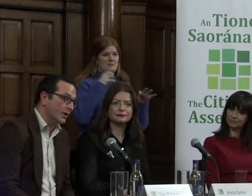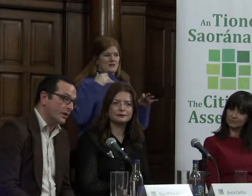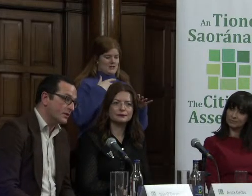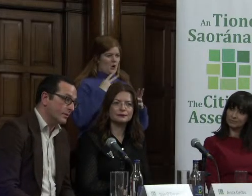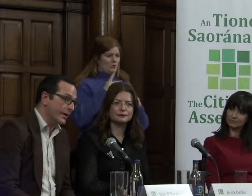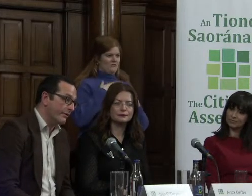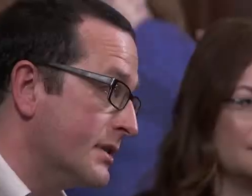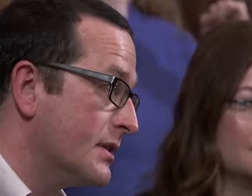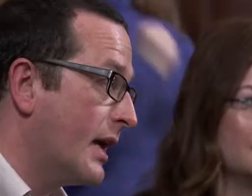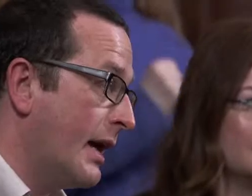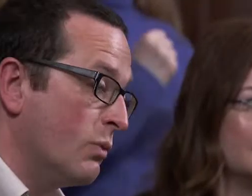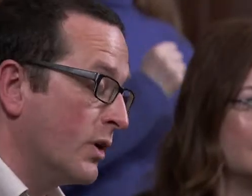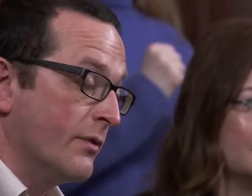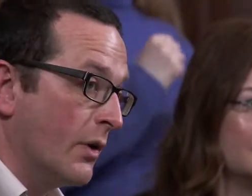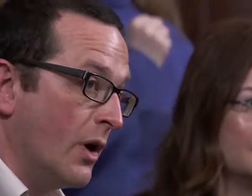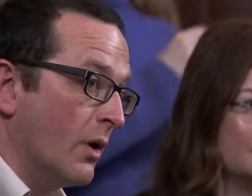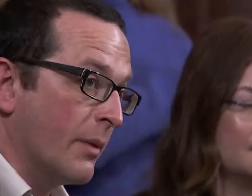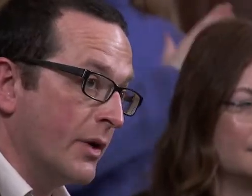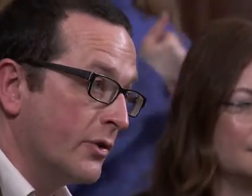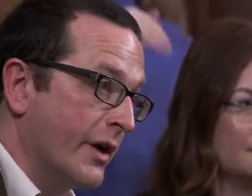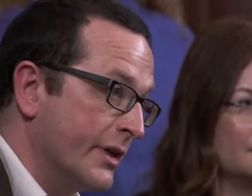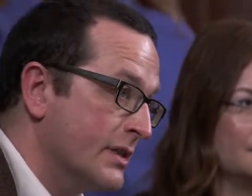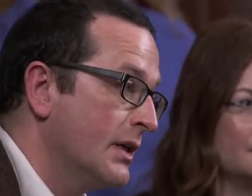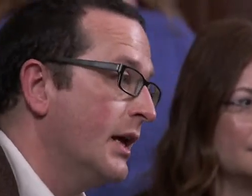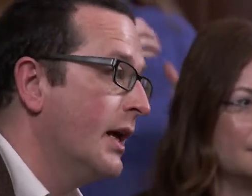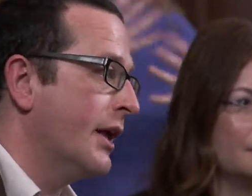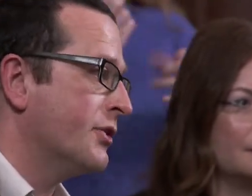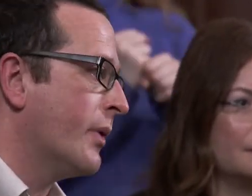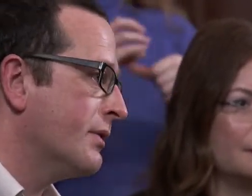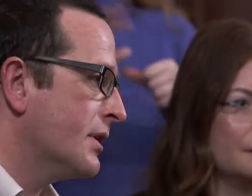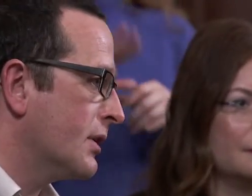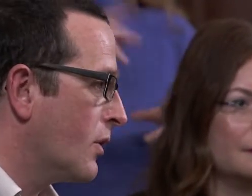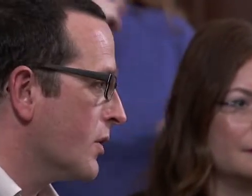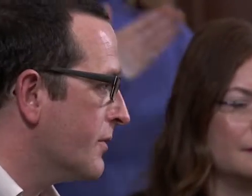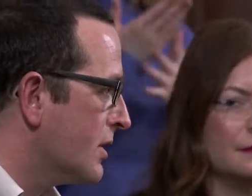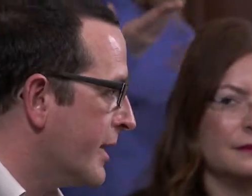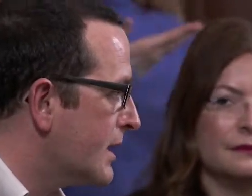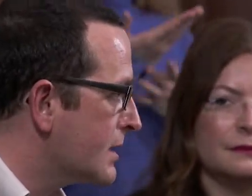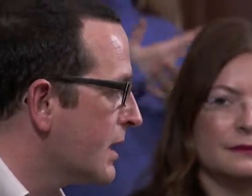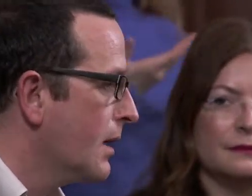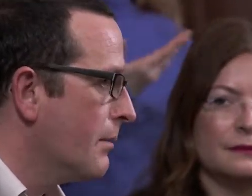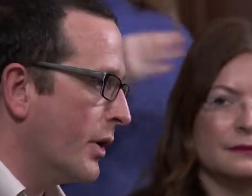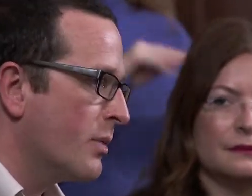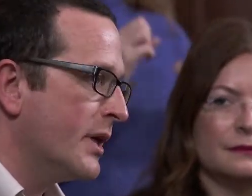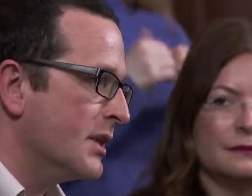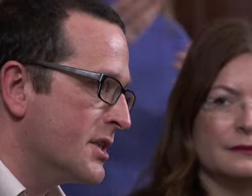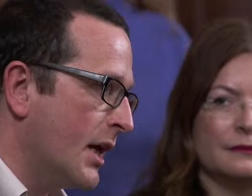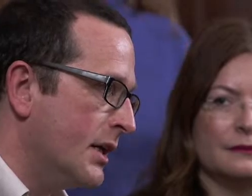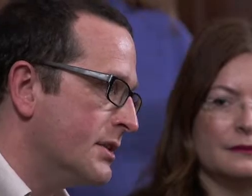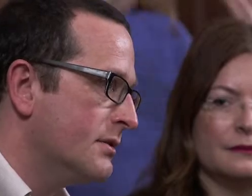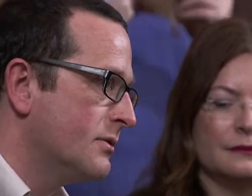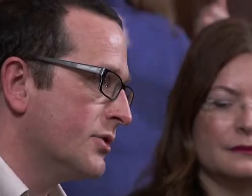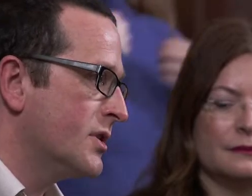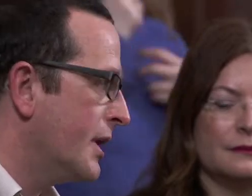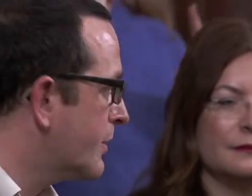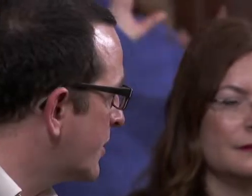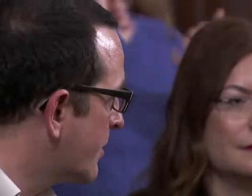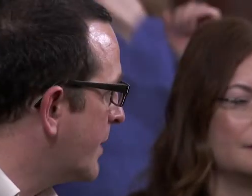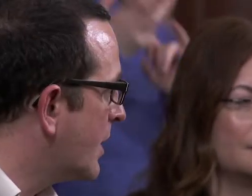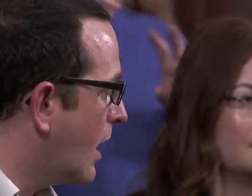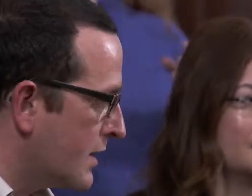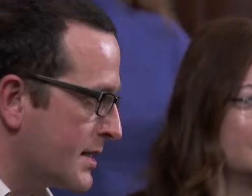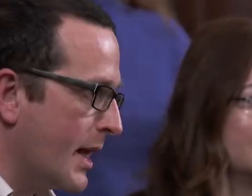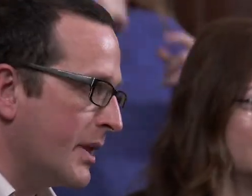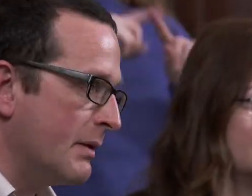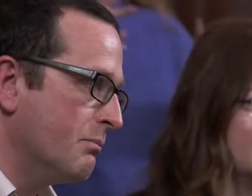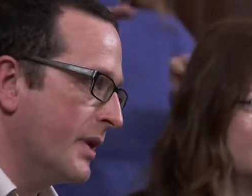very strongly in some areas and wouldn't have known a whole lot about other areas. And throughout the course of all the meetings, my own opinions changed through speaking with the other